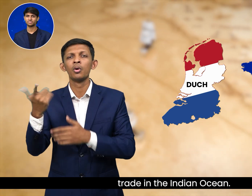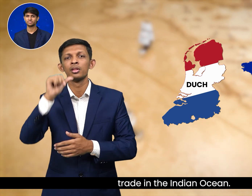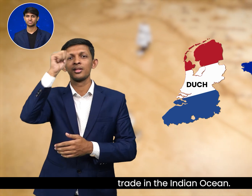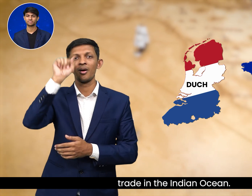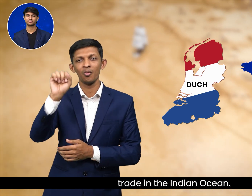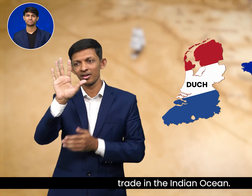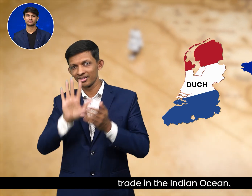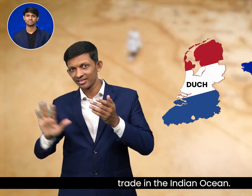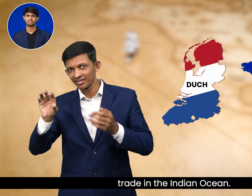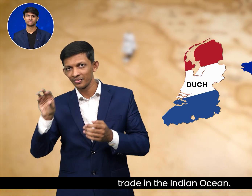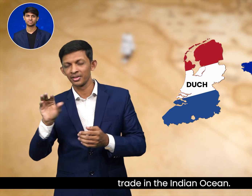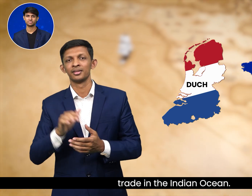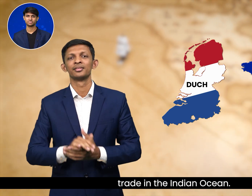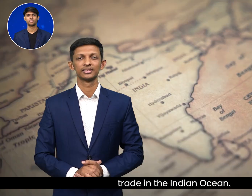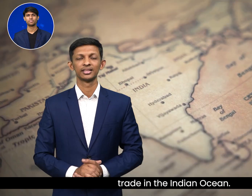Ocean.